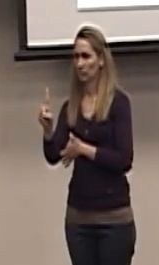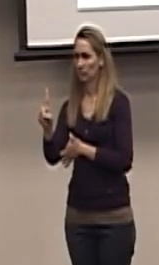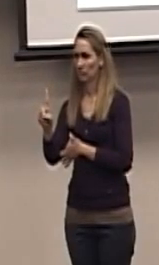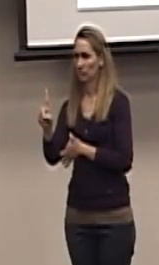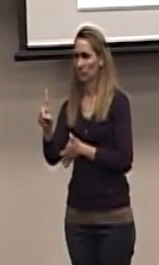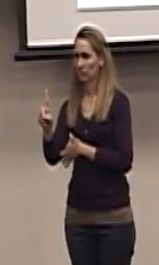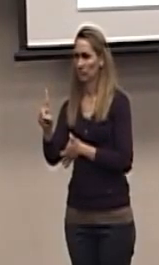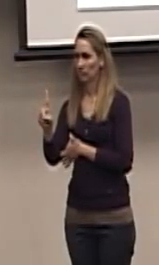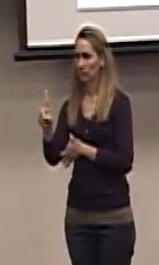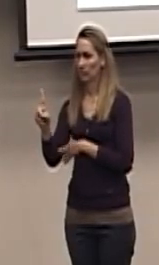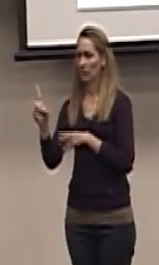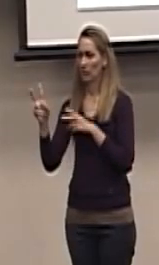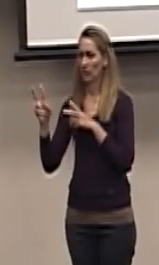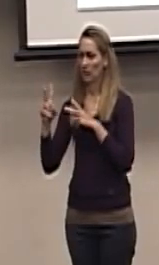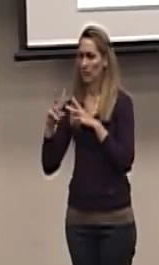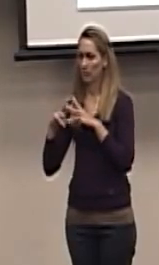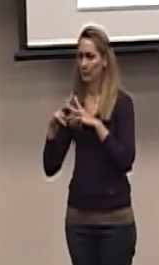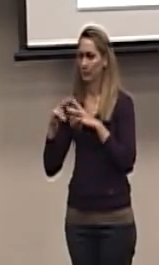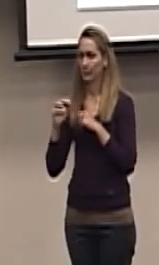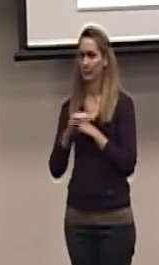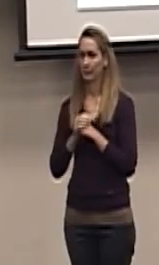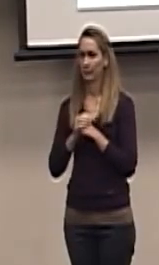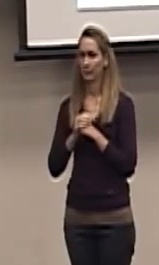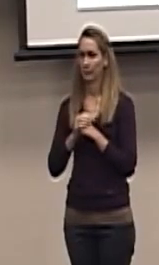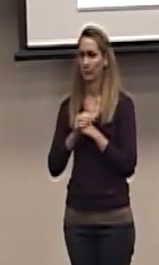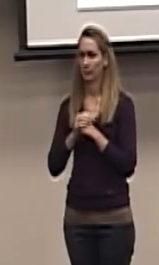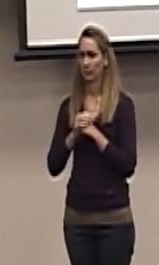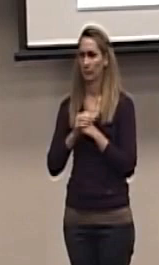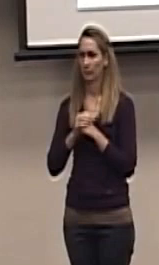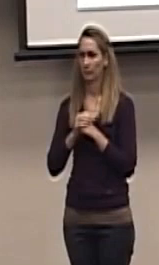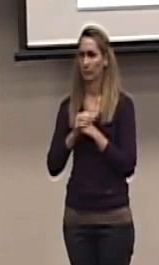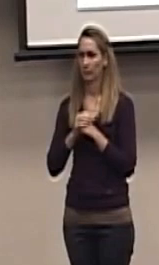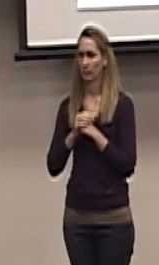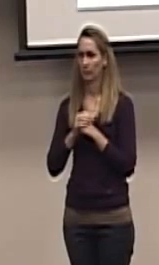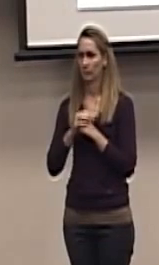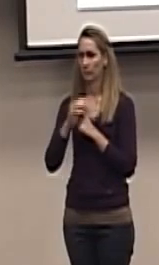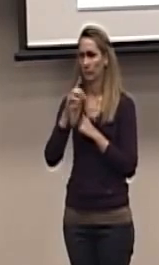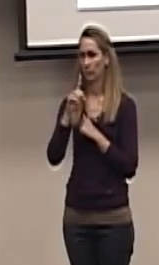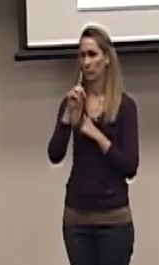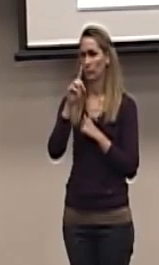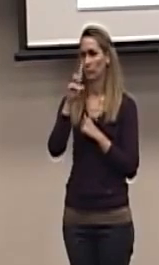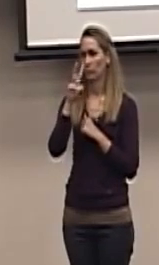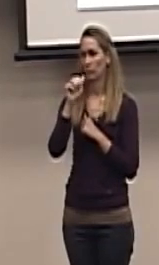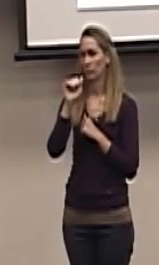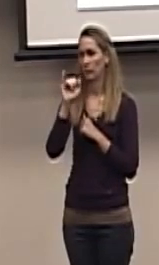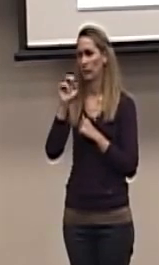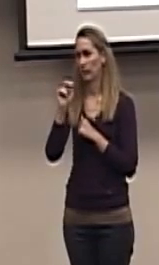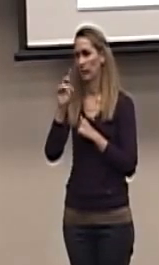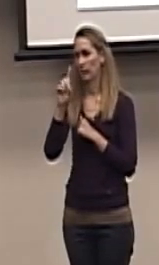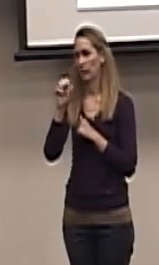We have Jerry Reynolds and we have Dwayne Davenport,